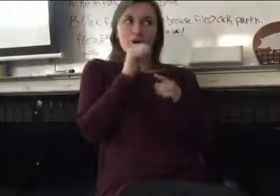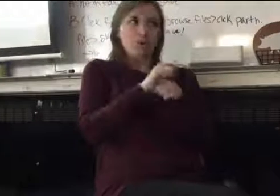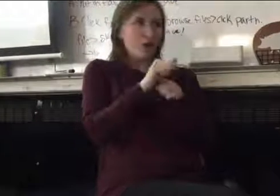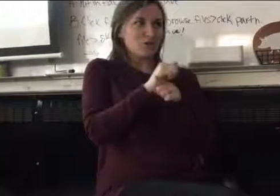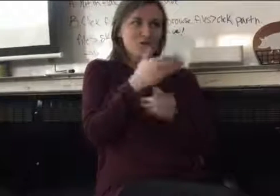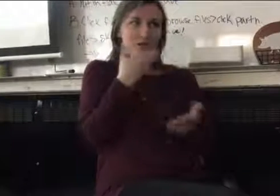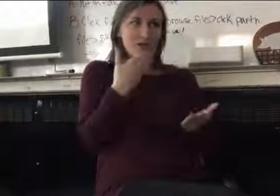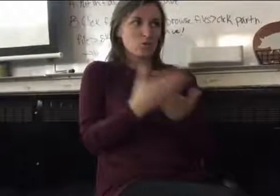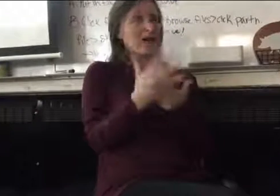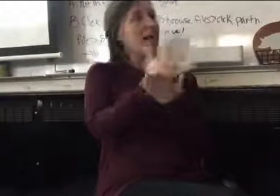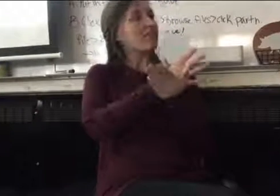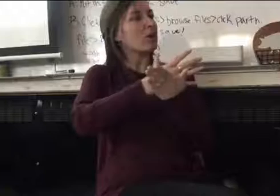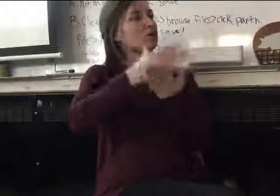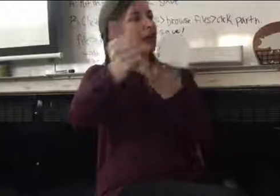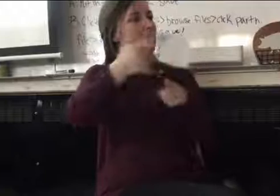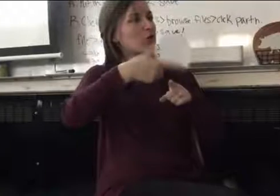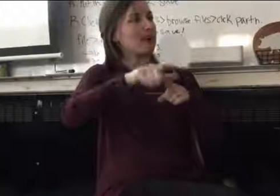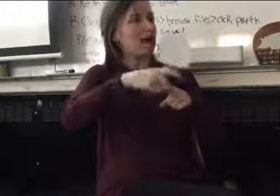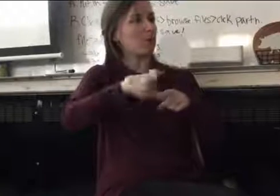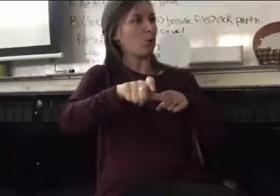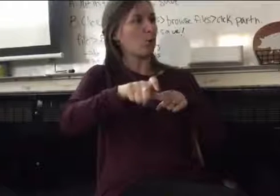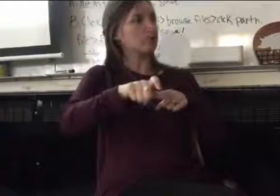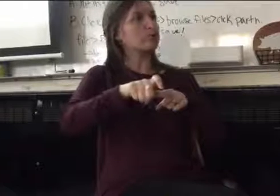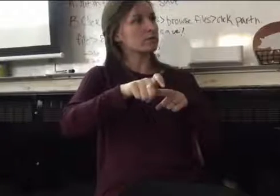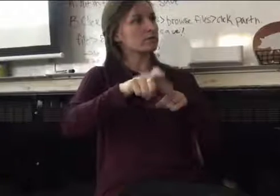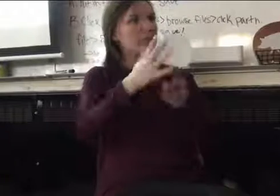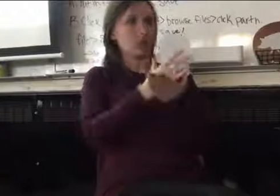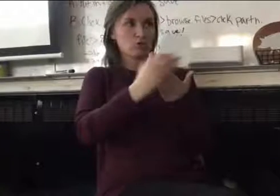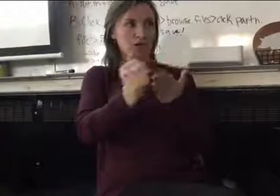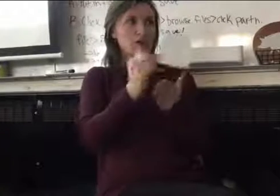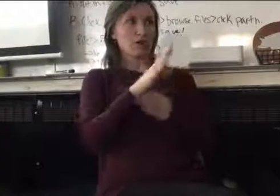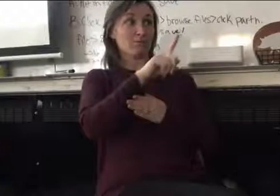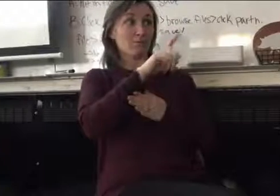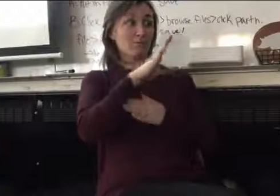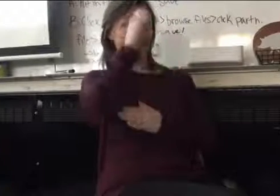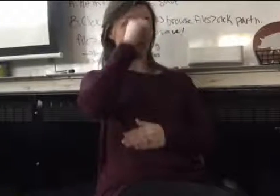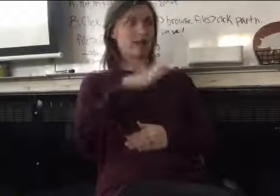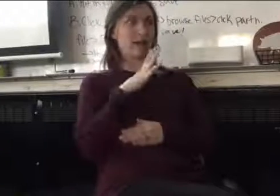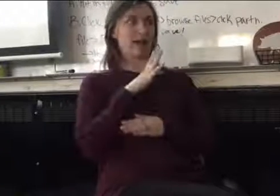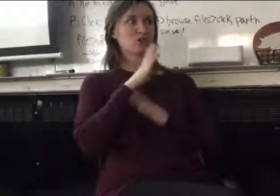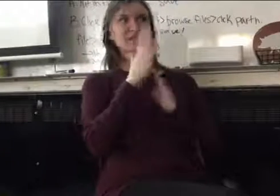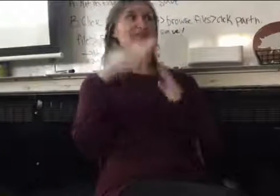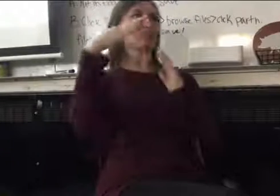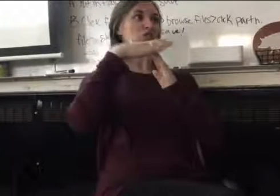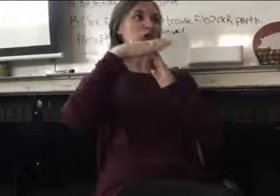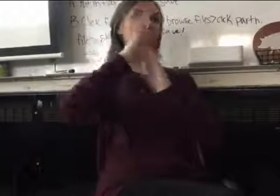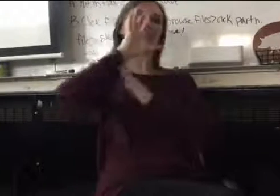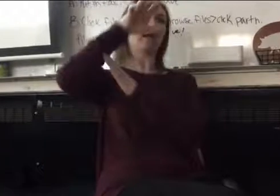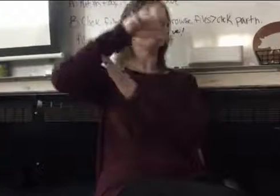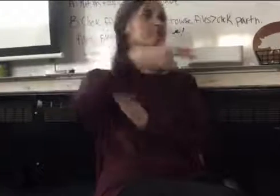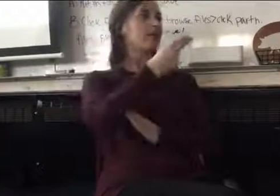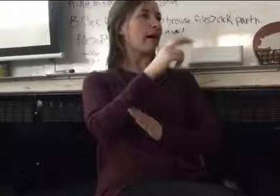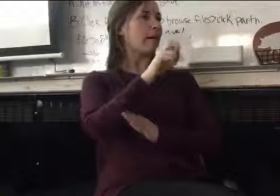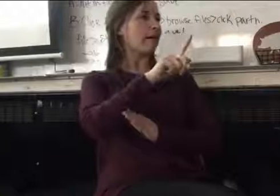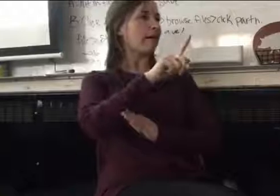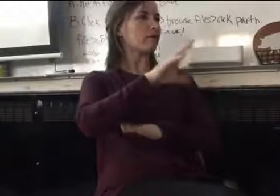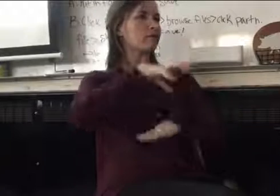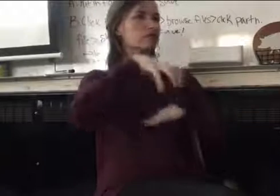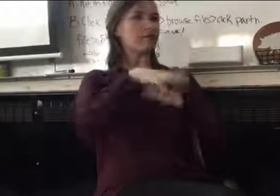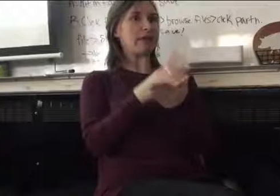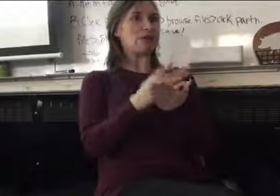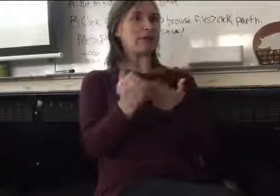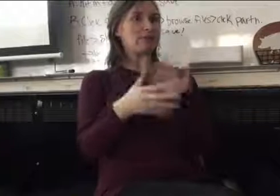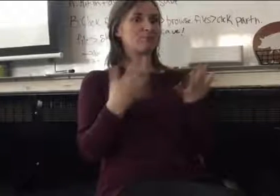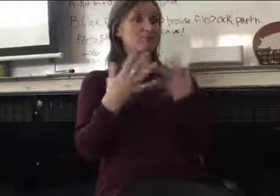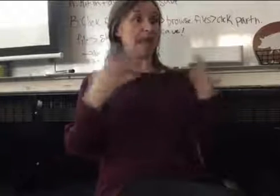and they run out of ammo. So you have about 100 guys at the top of this hill. They have no more ammo, and coming up